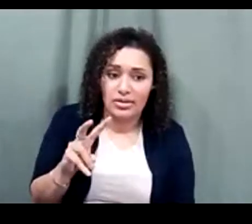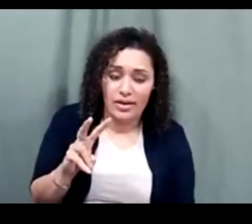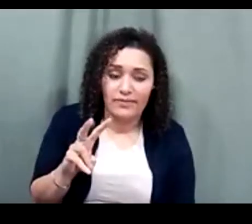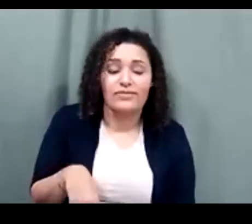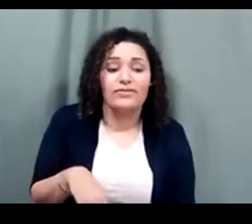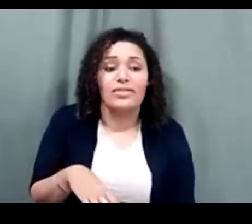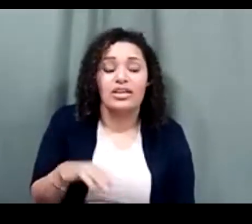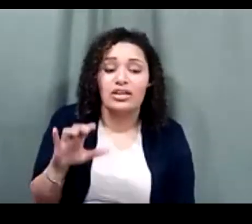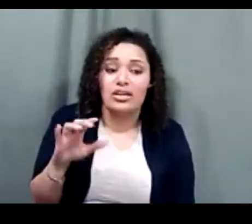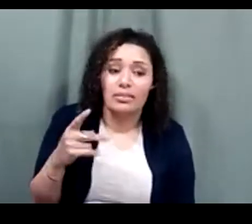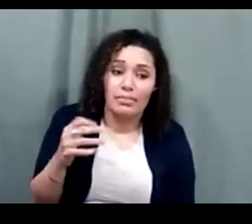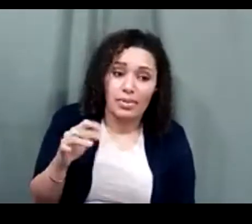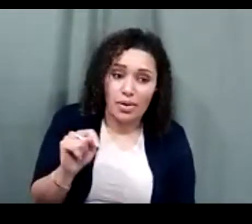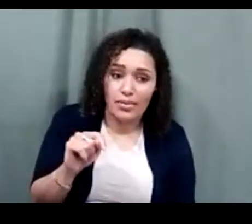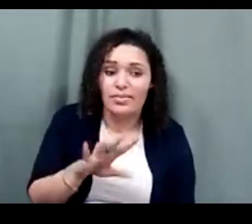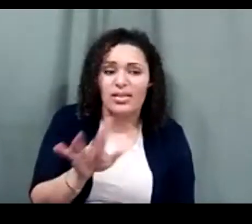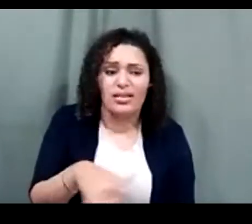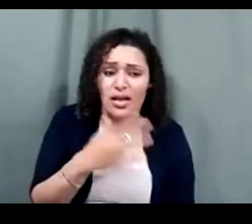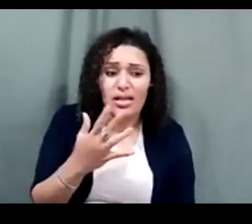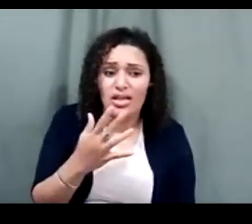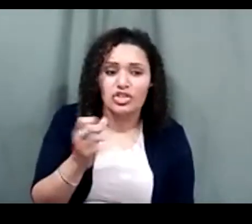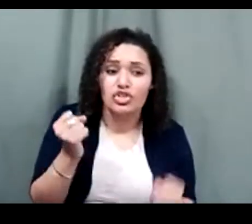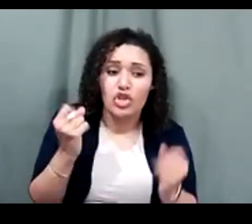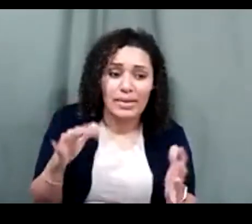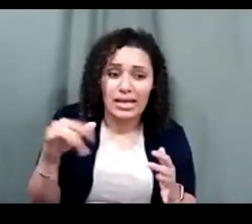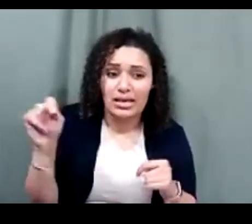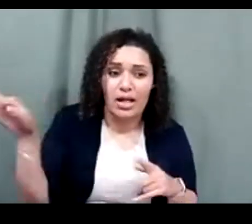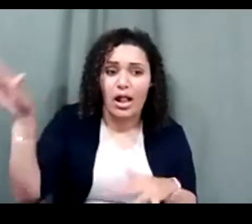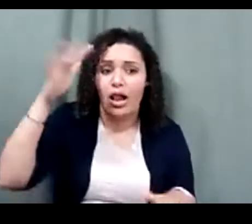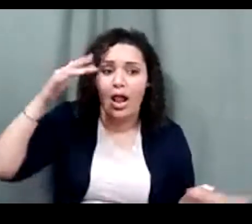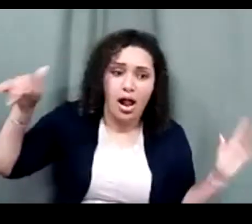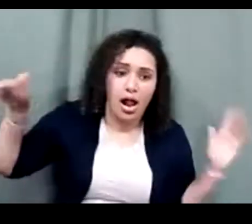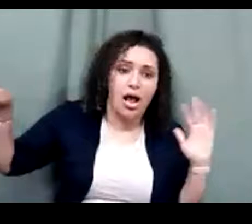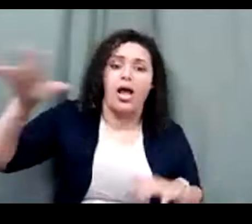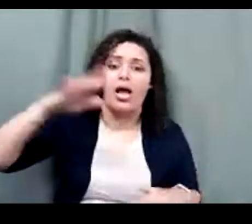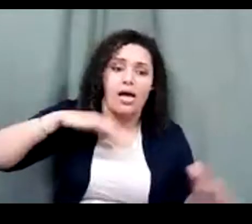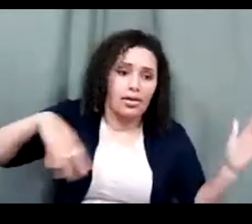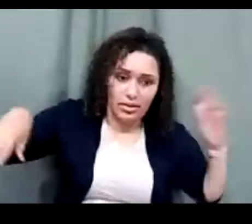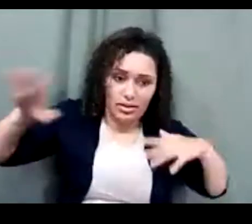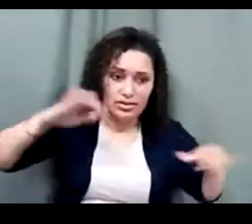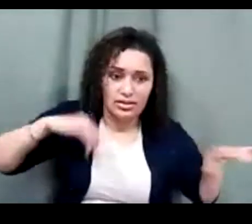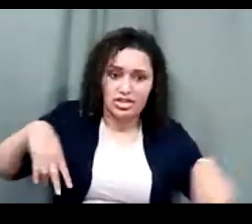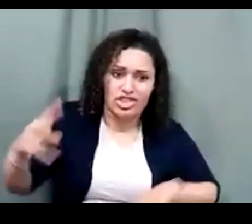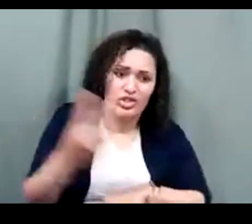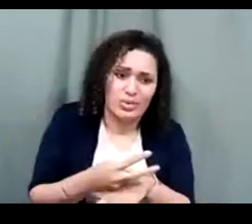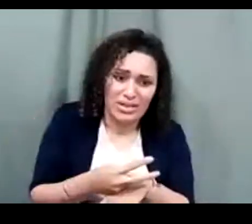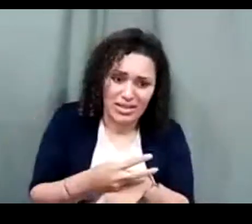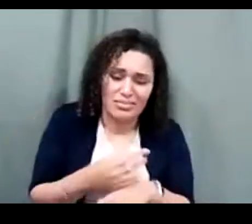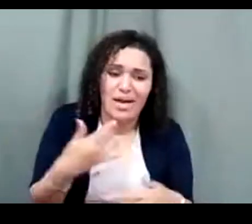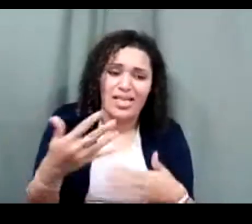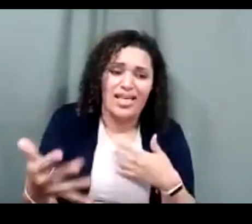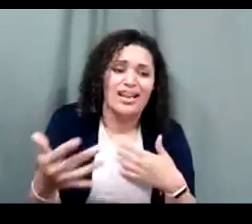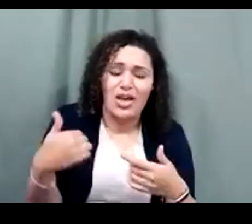are usually at the end of the cycle, there's so many yeast just floating in the air, and if we have 2 days, and plus by then we're kind